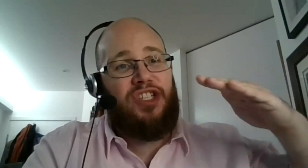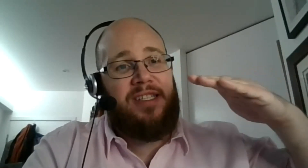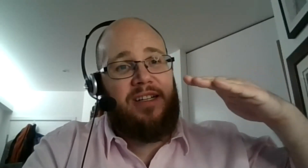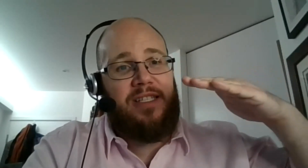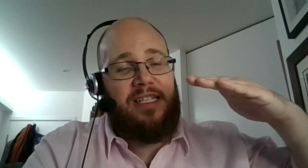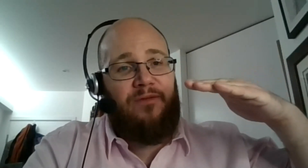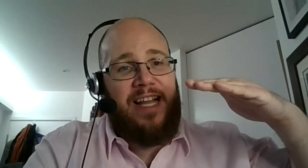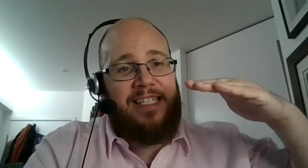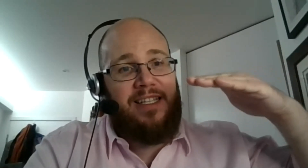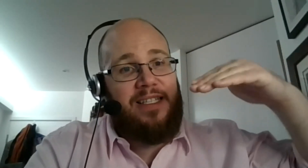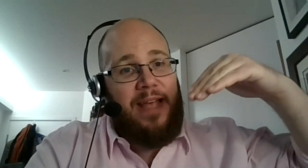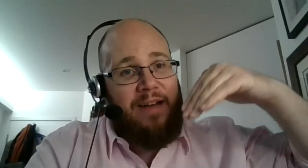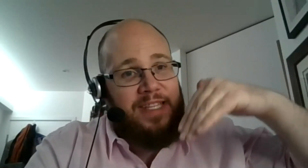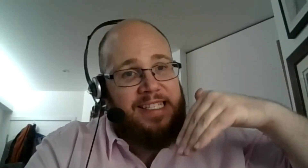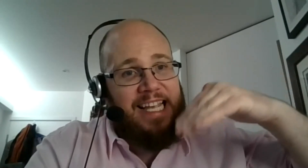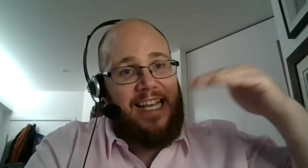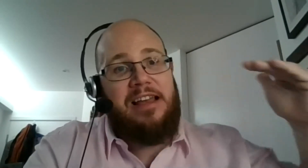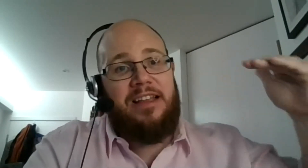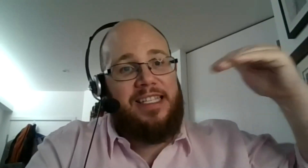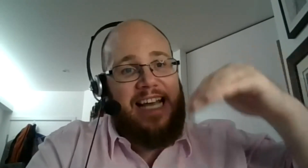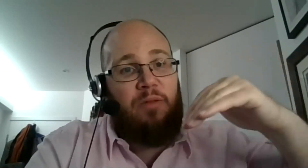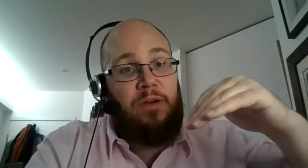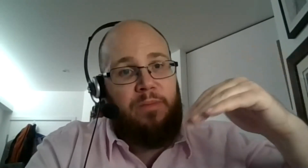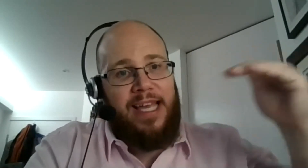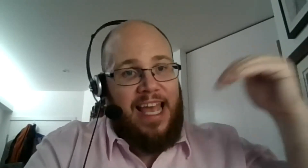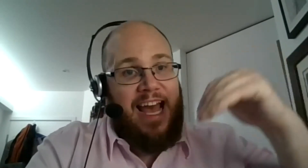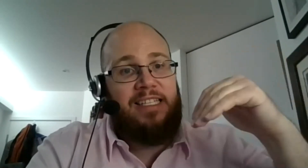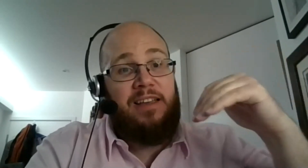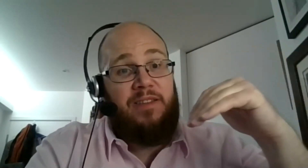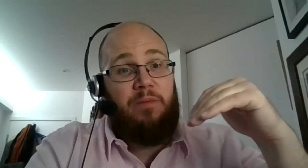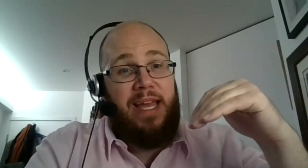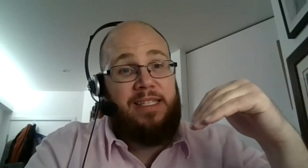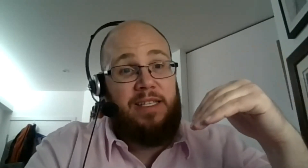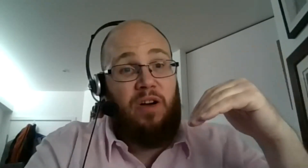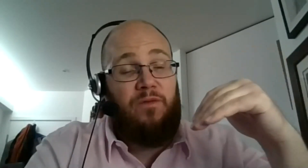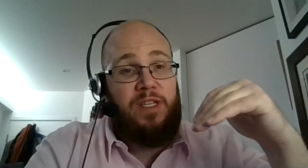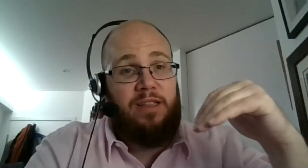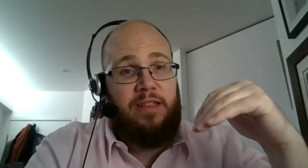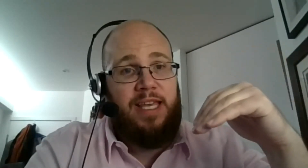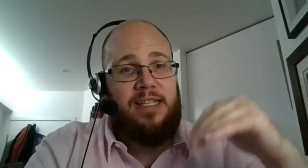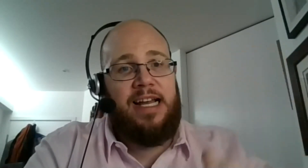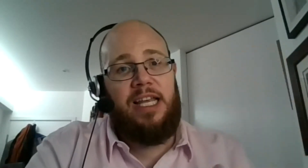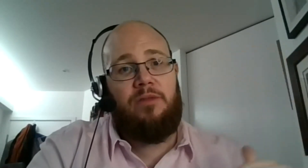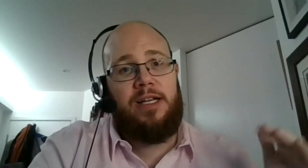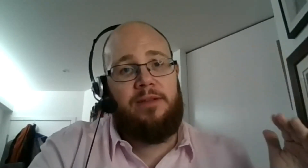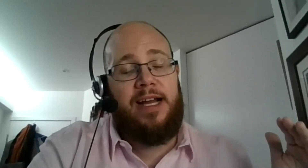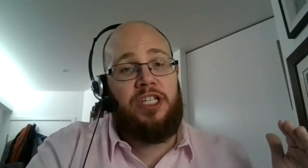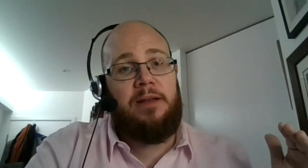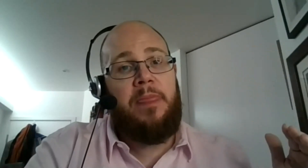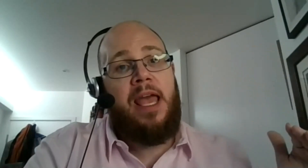just starting to flatten. So we haven't seen the downward bit yet that makes us confident that things are heading in the right direction.